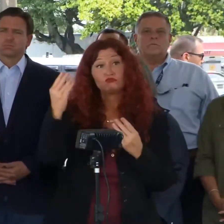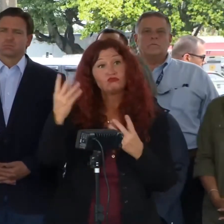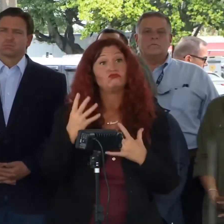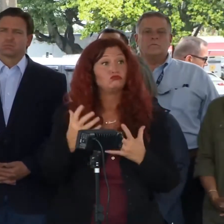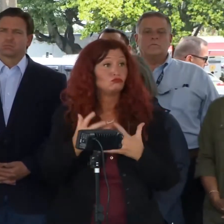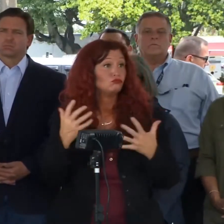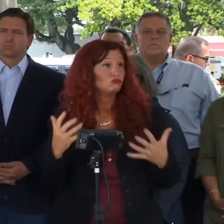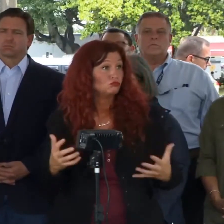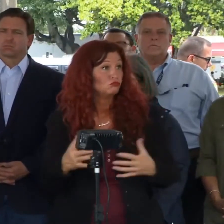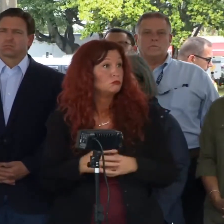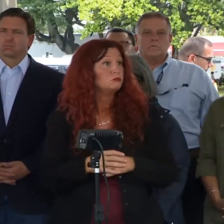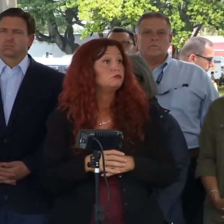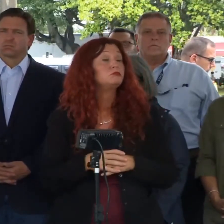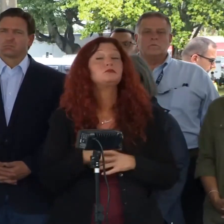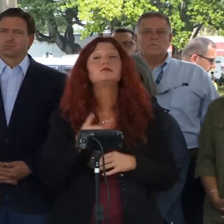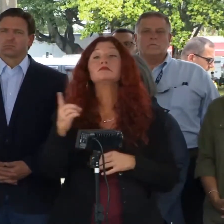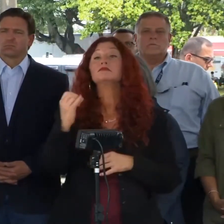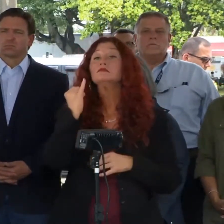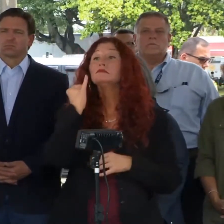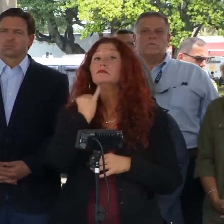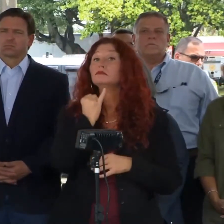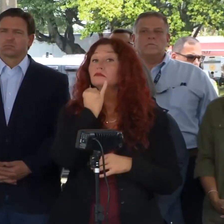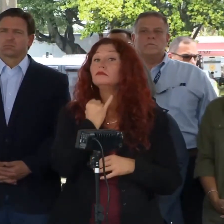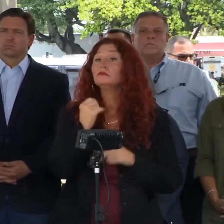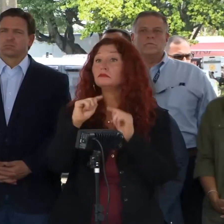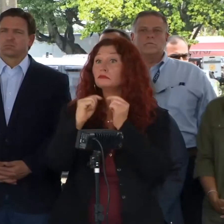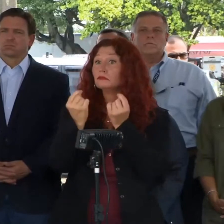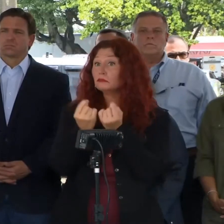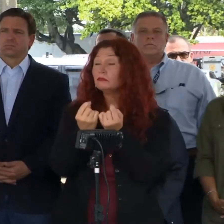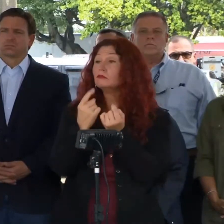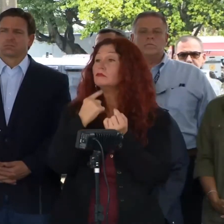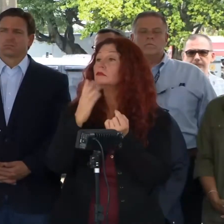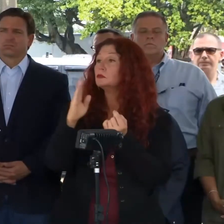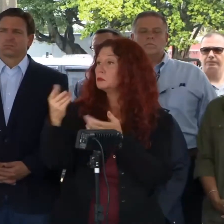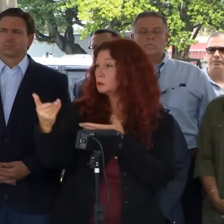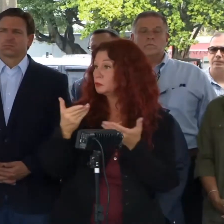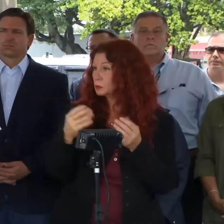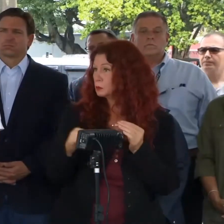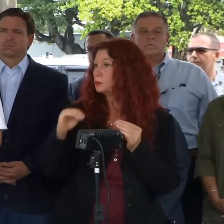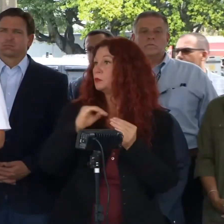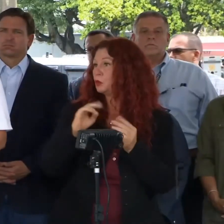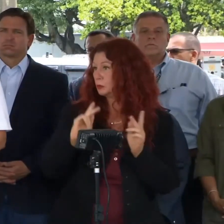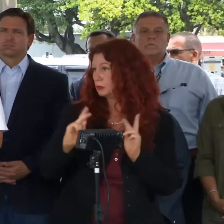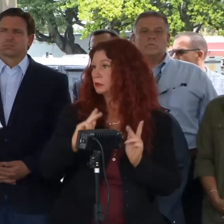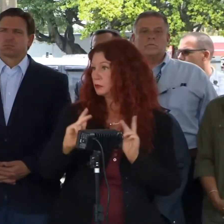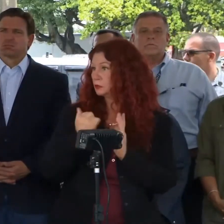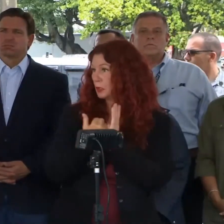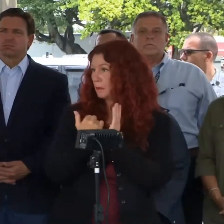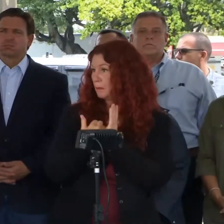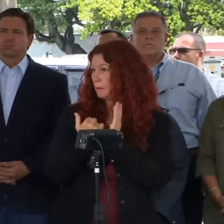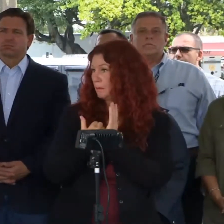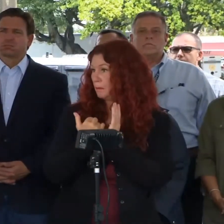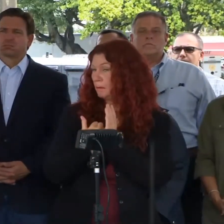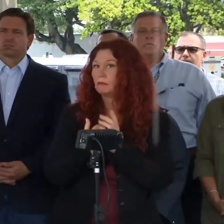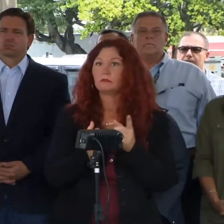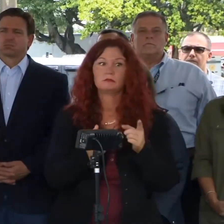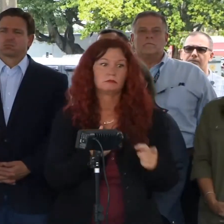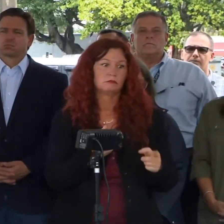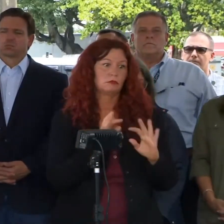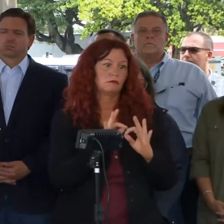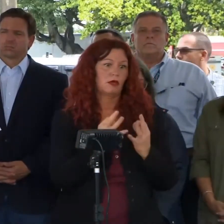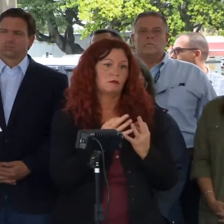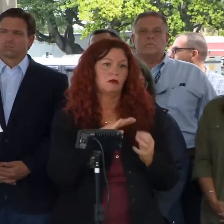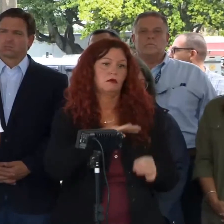that they were going to be bringing in additional workers, which made the families, rescue workers, which made the